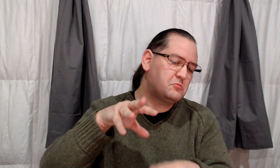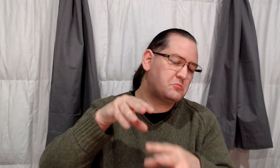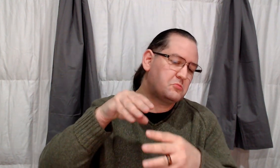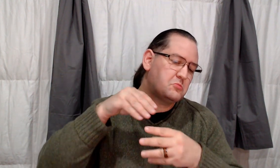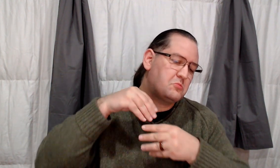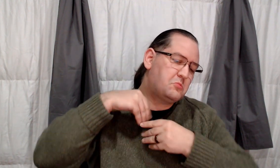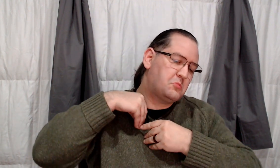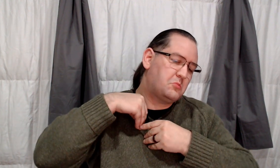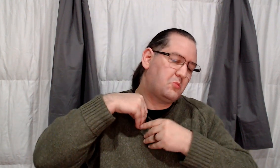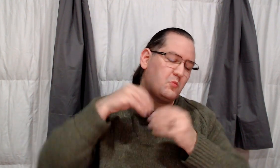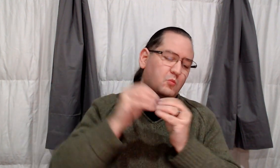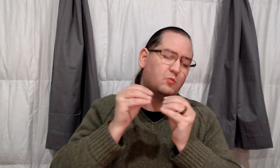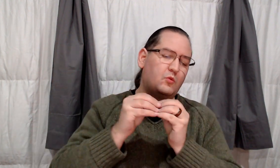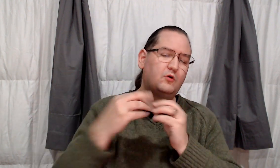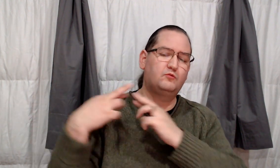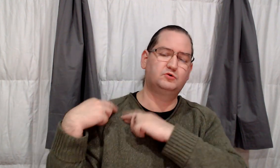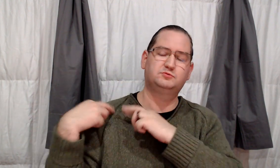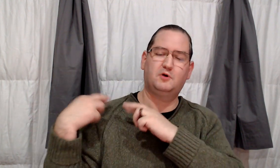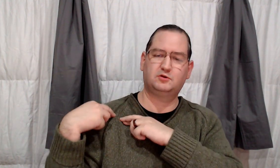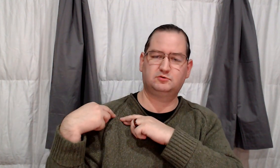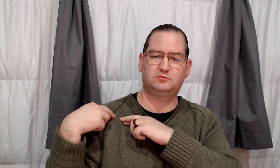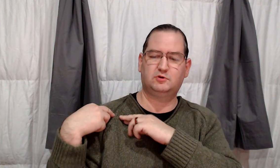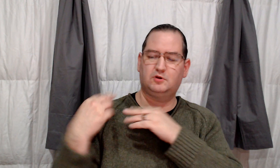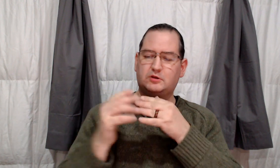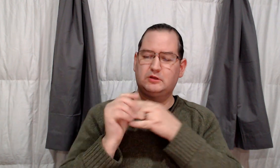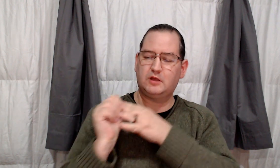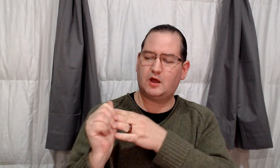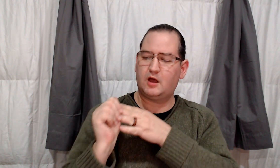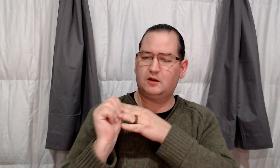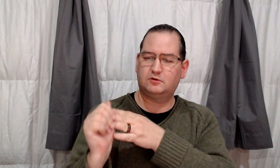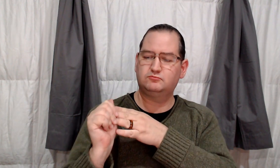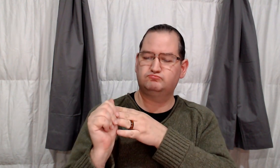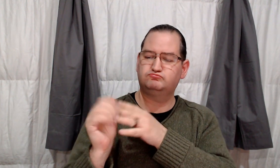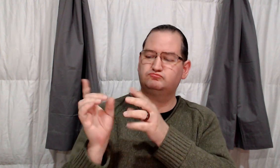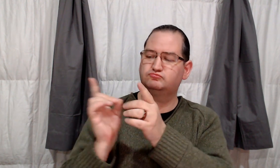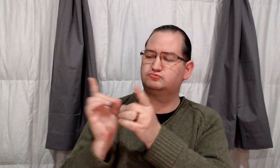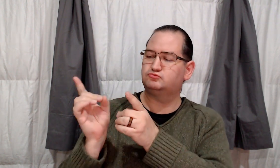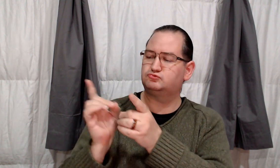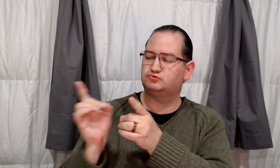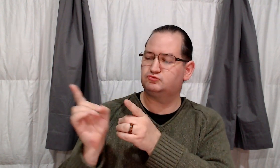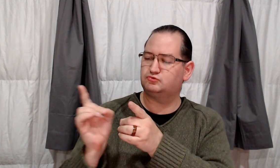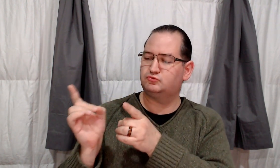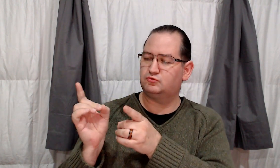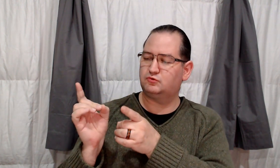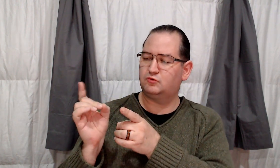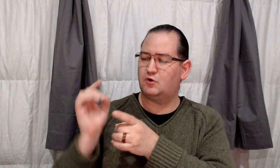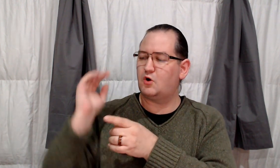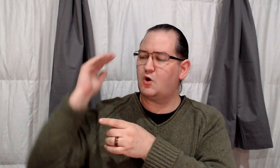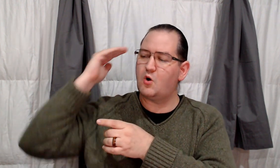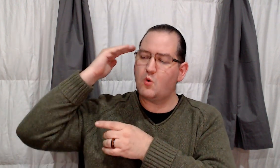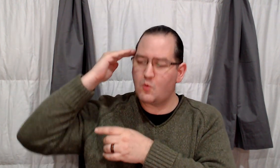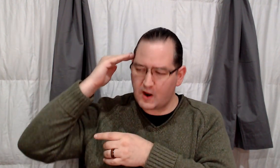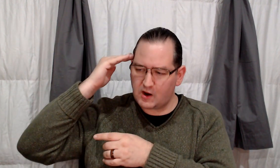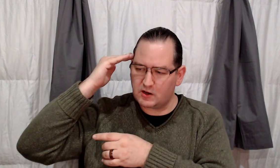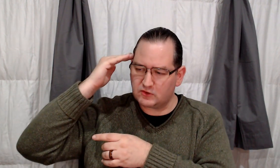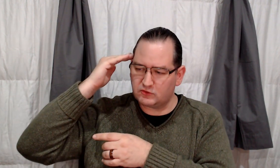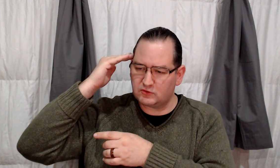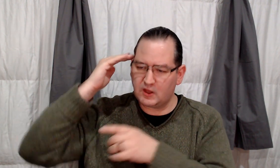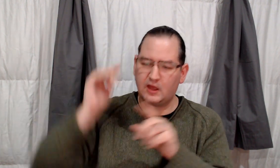guiding and directing awareness as you continue to learn,